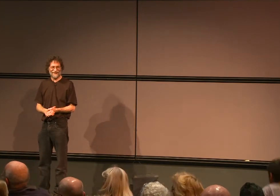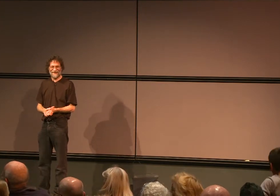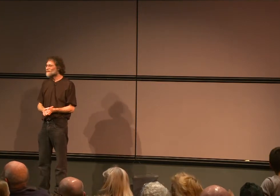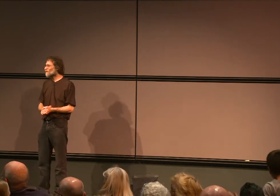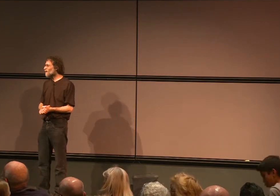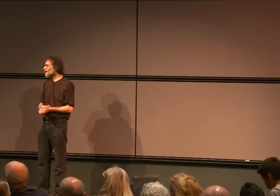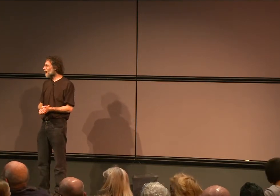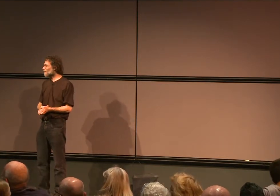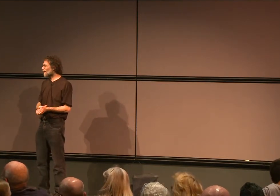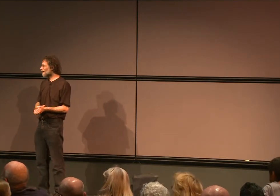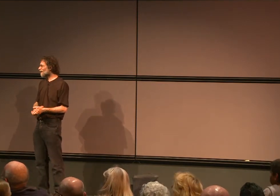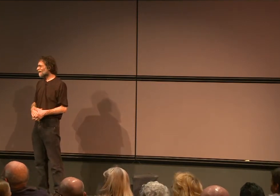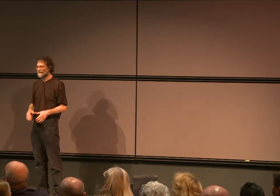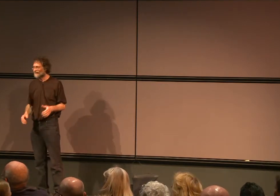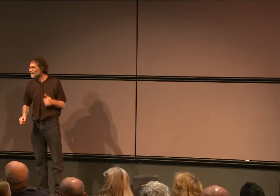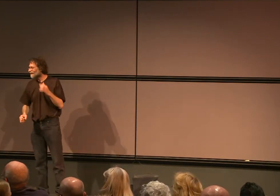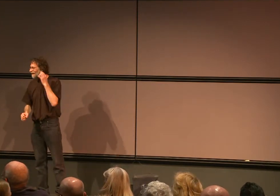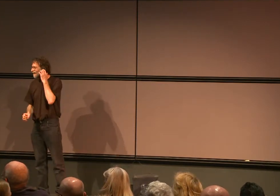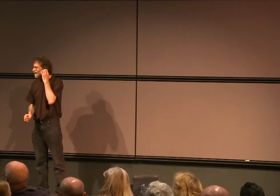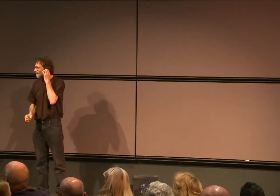You've already got one.